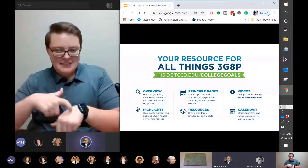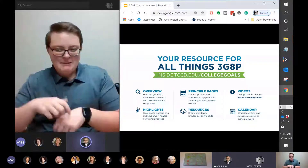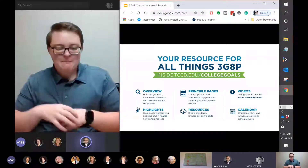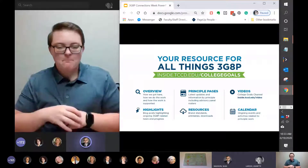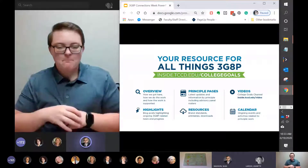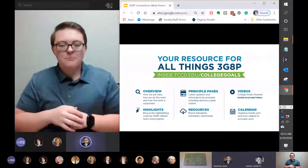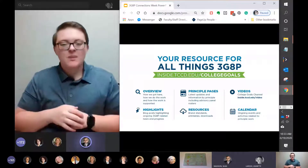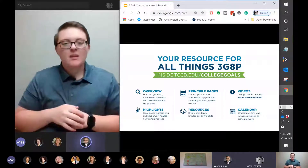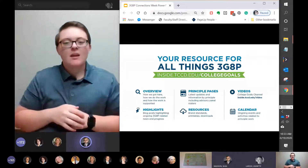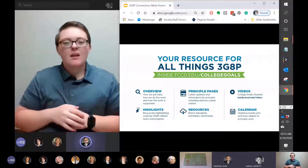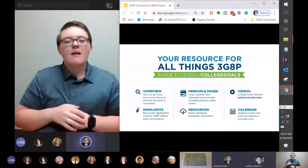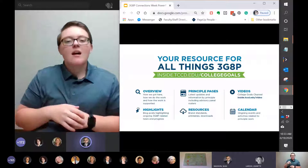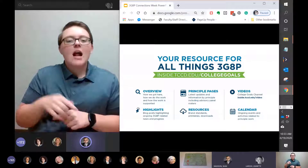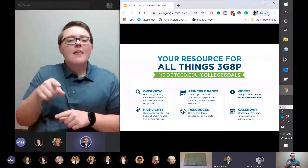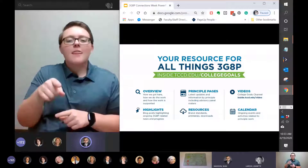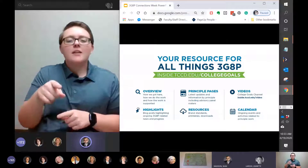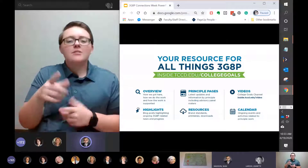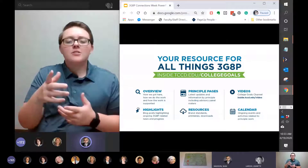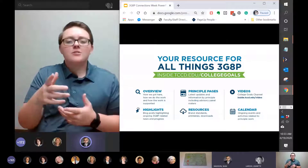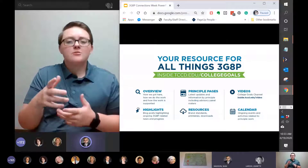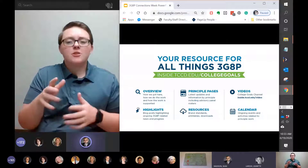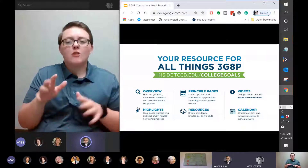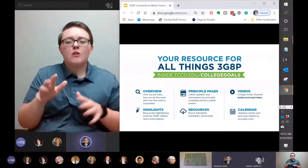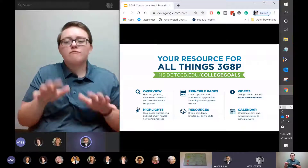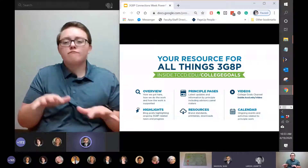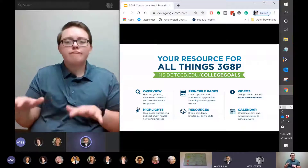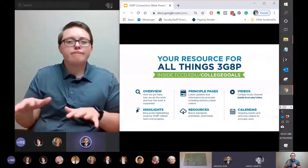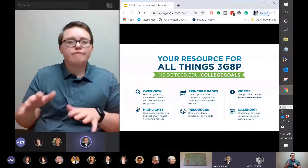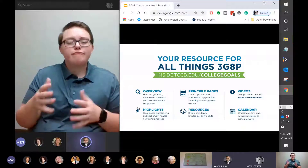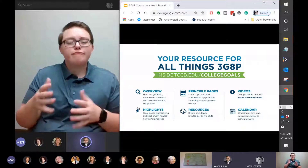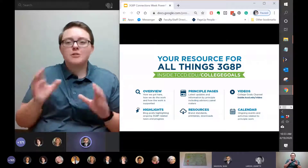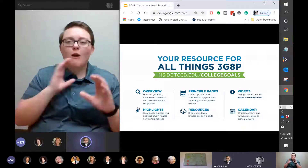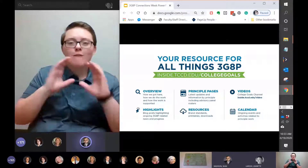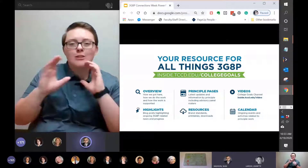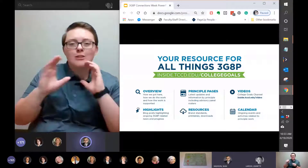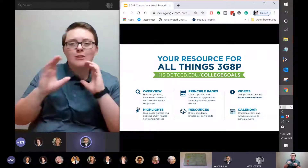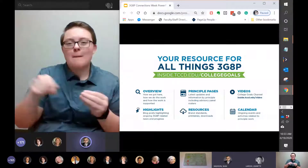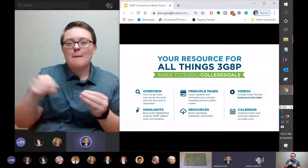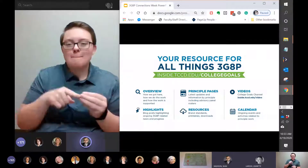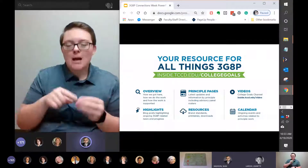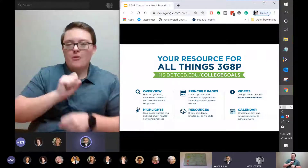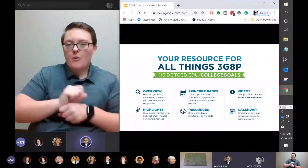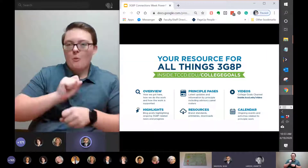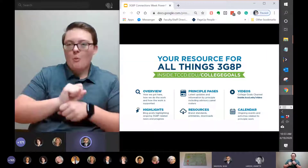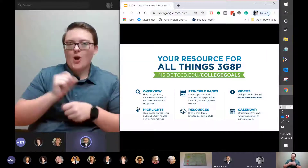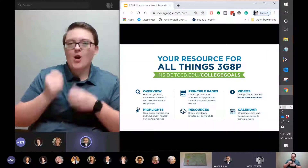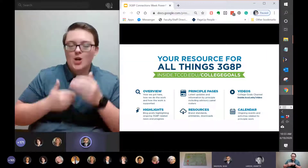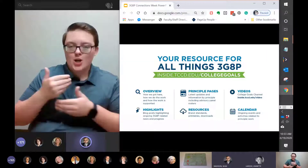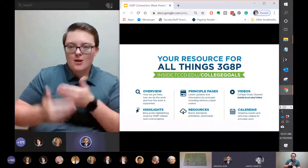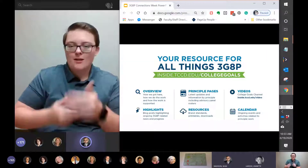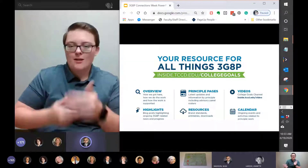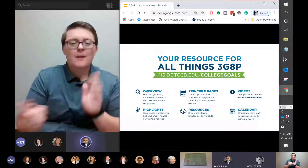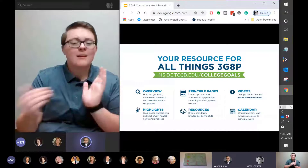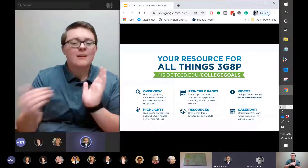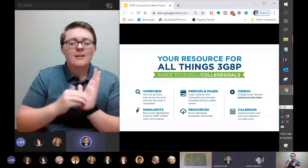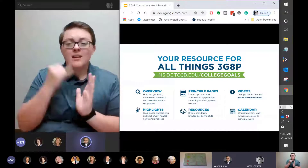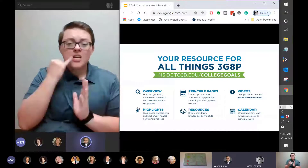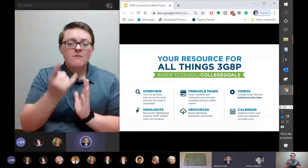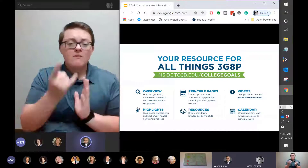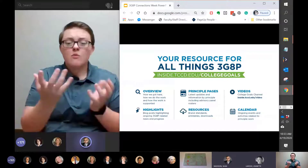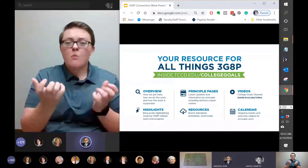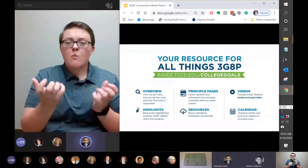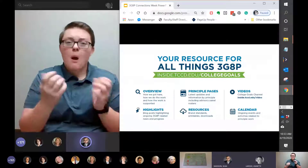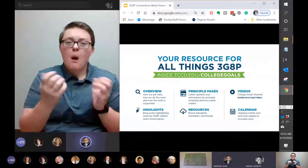This is just an informal conversation about the work. But again, anything you really want to know about